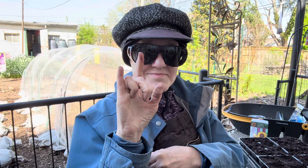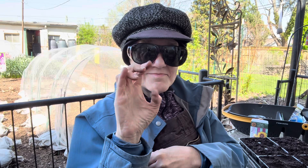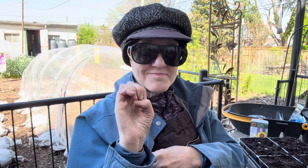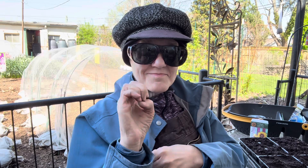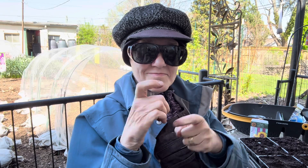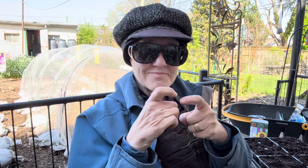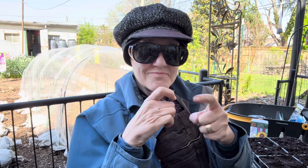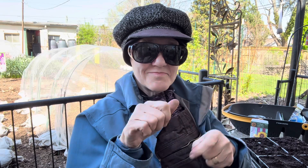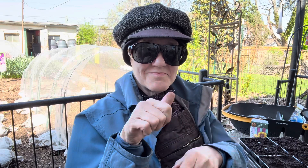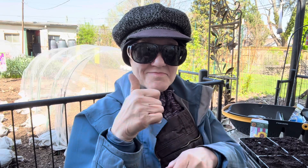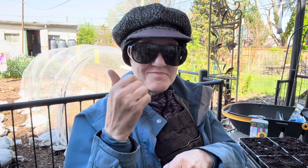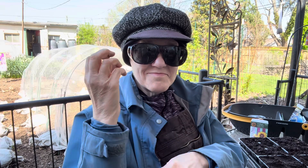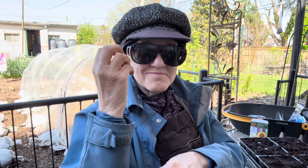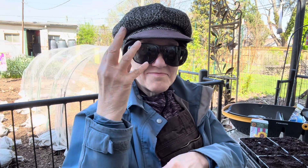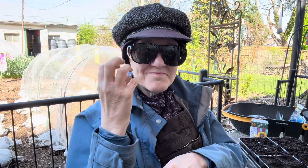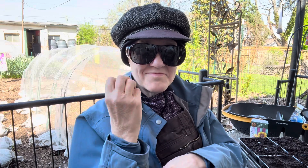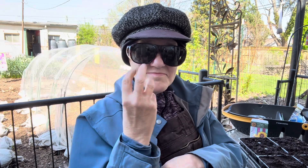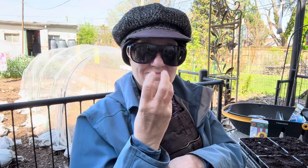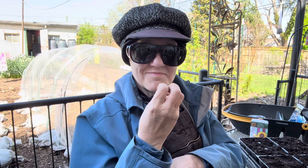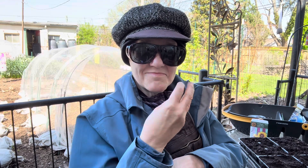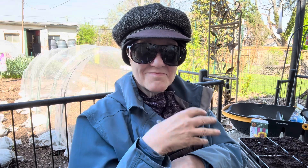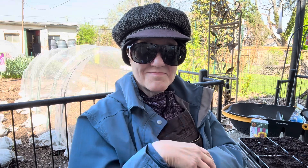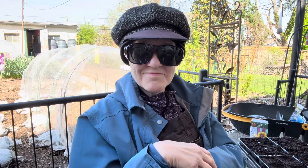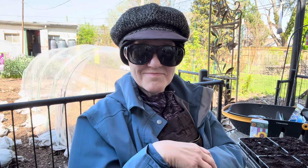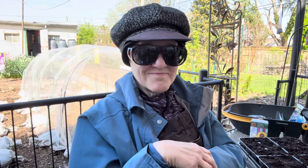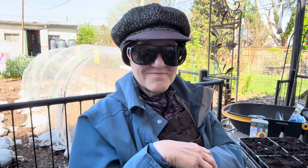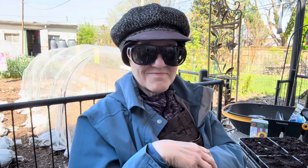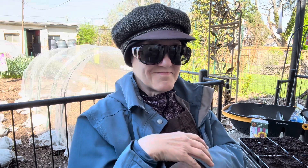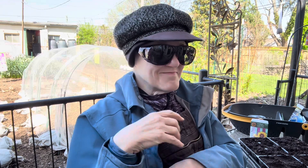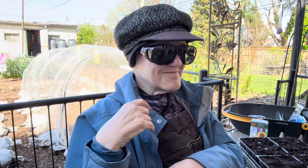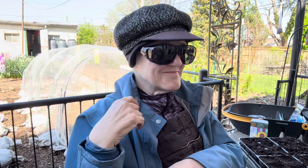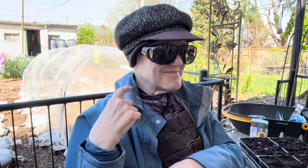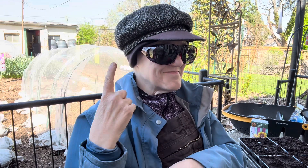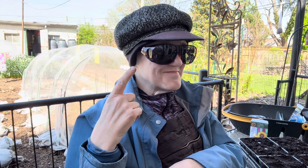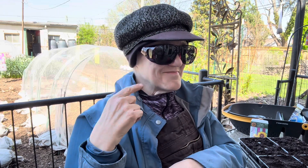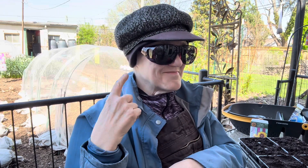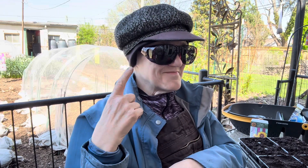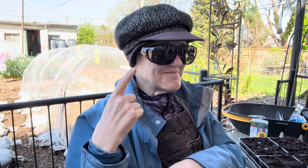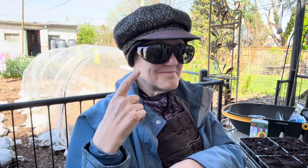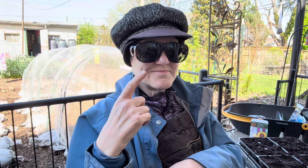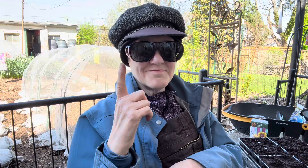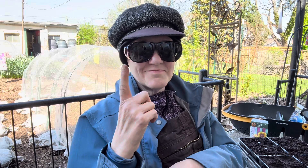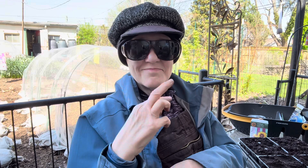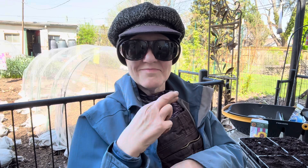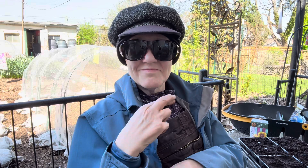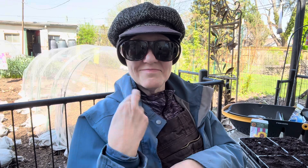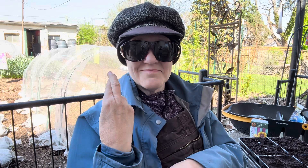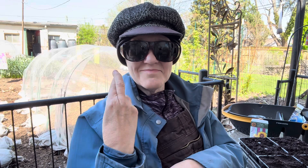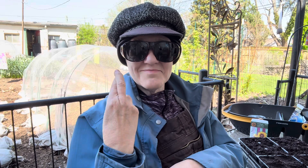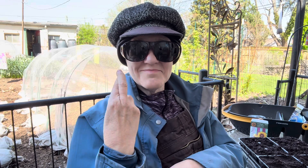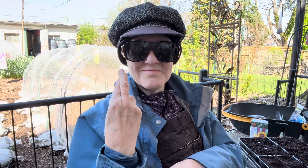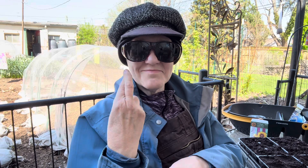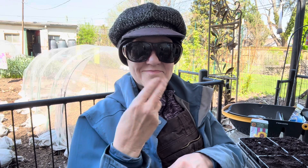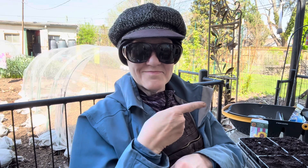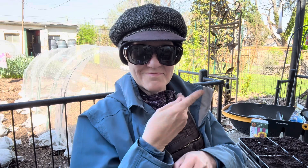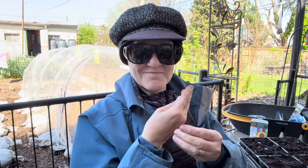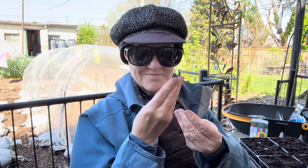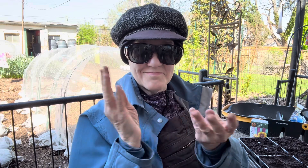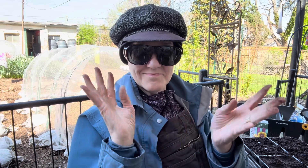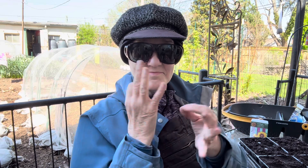by 1/2 mile, or they'll cross. That's insane. So it's risky